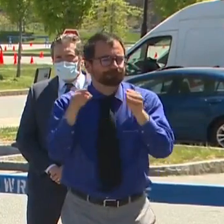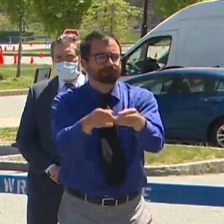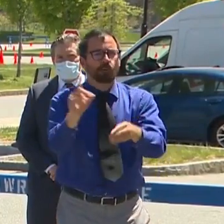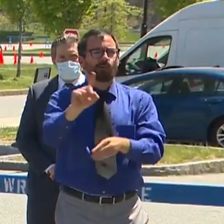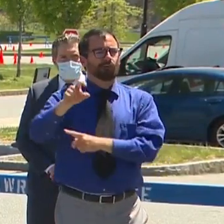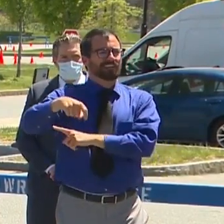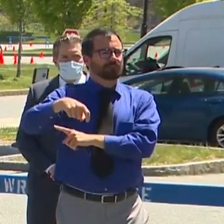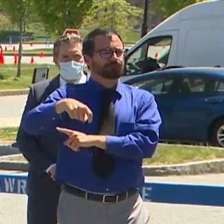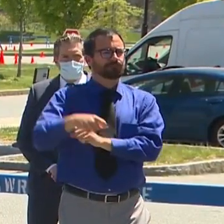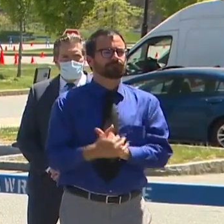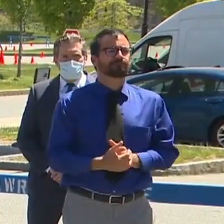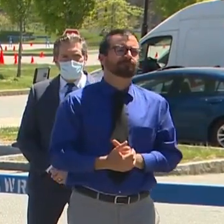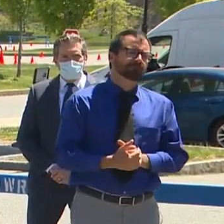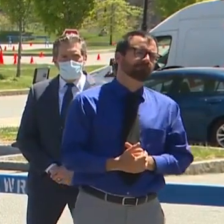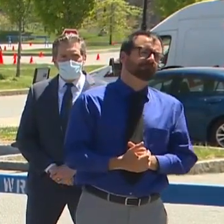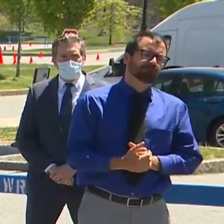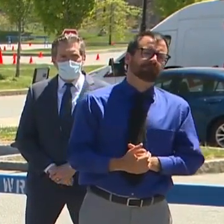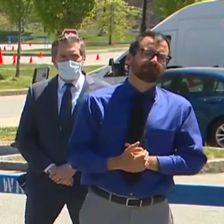on